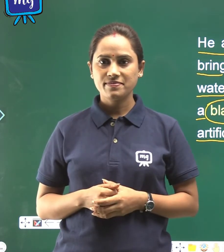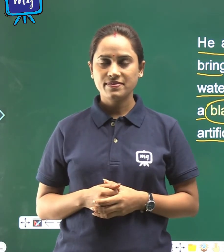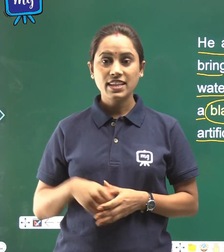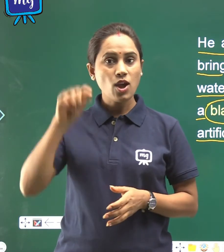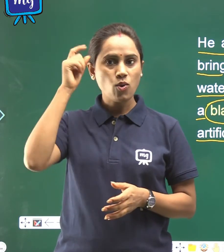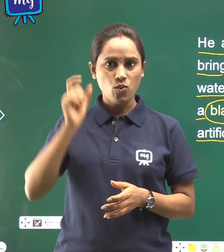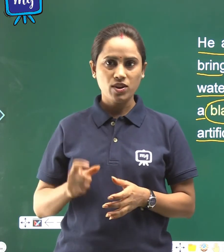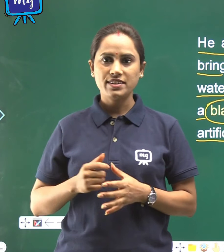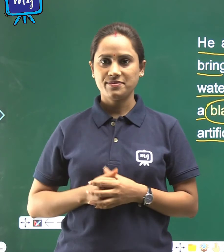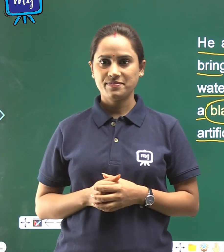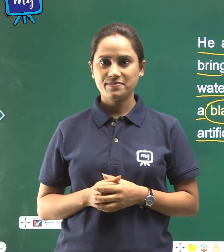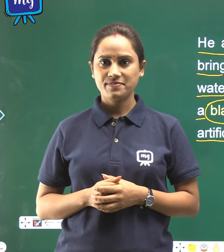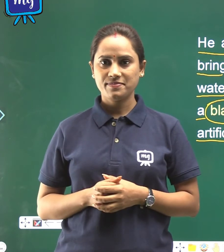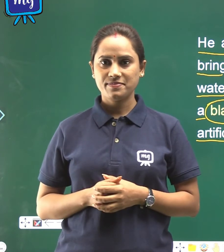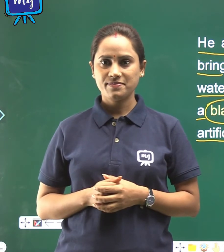cold,